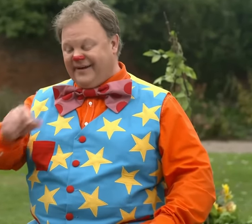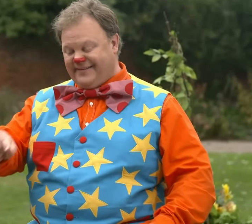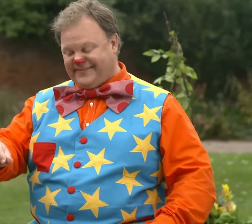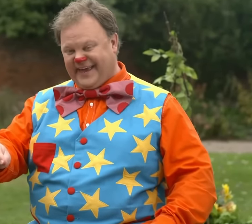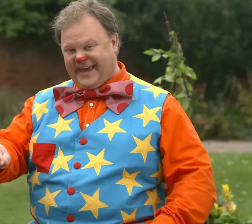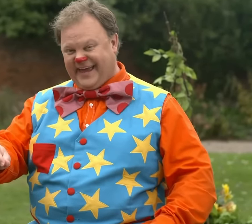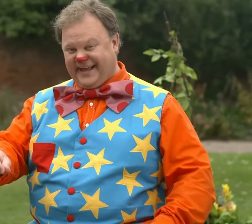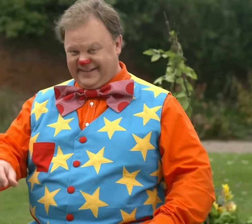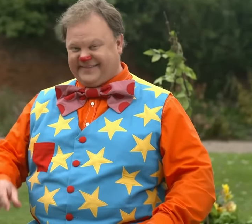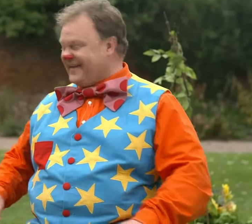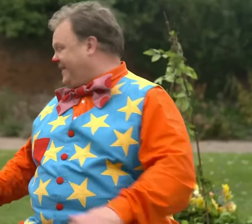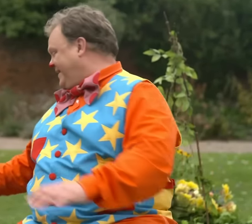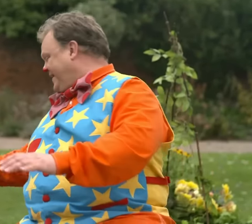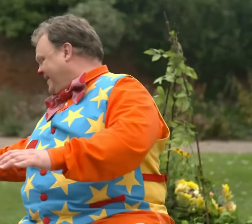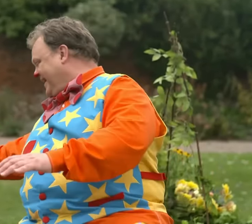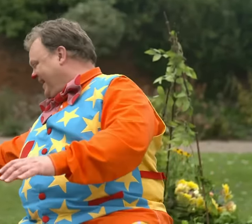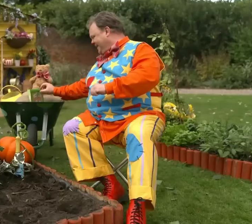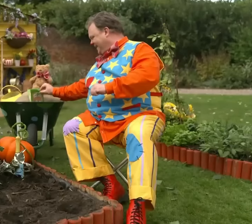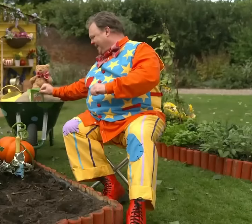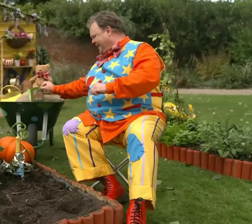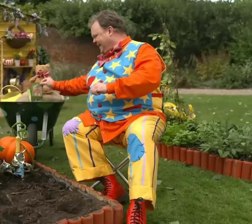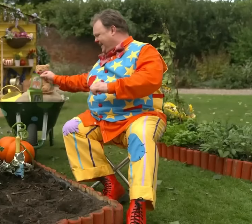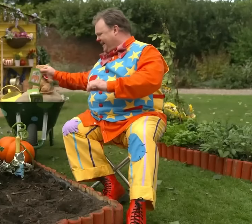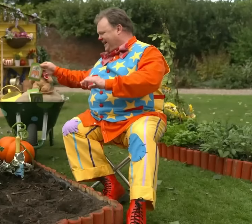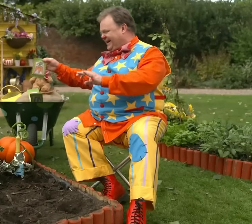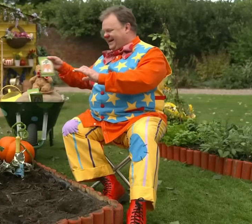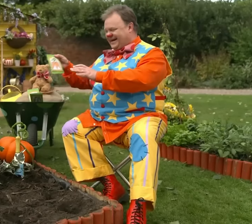carrot seeds. Ha ha!